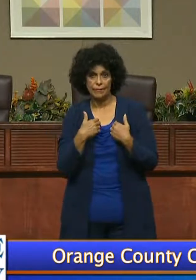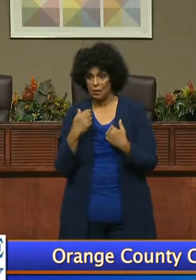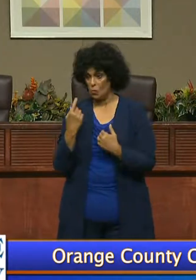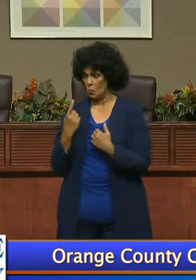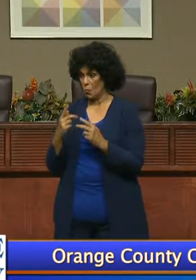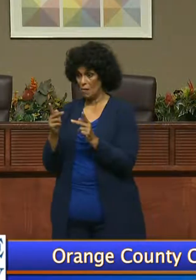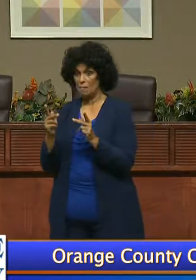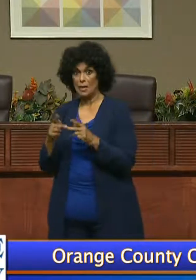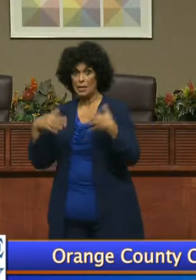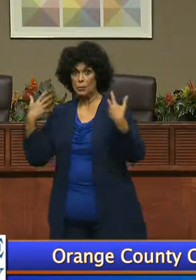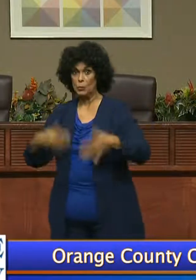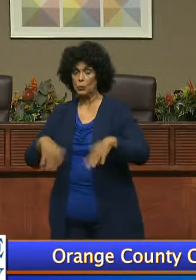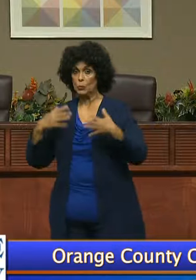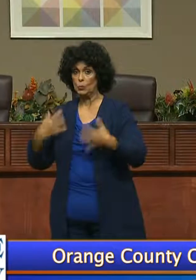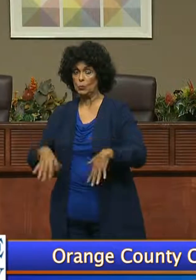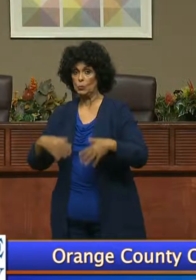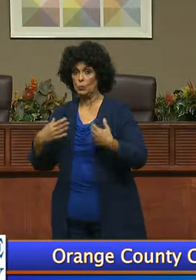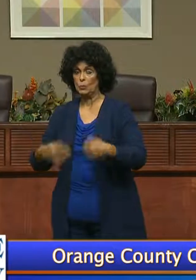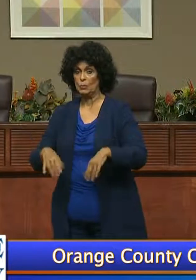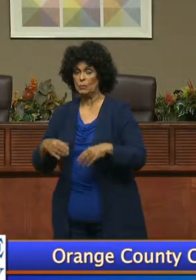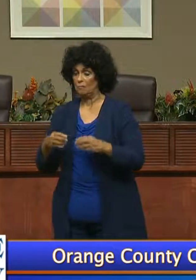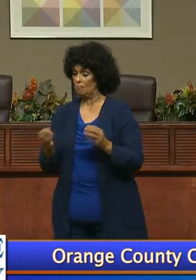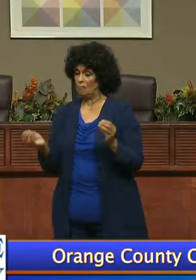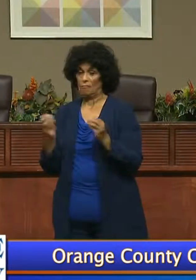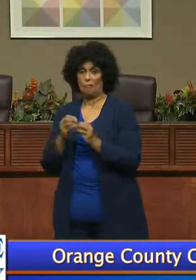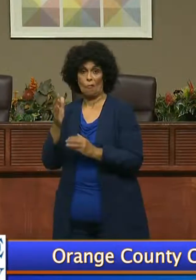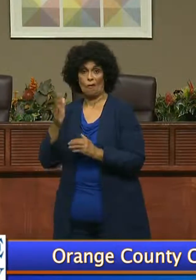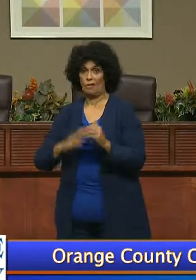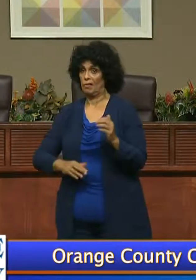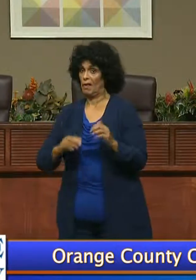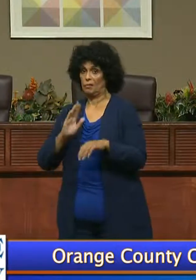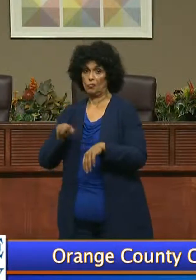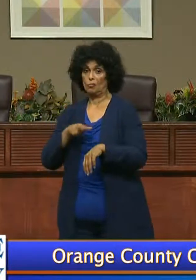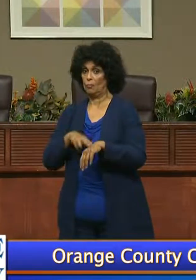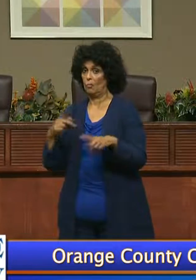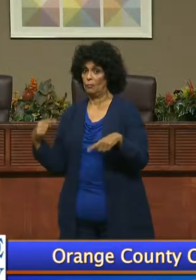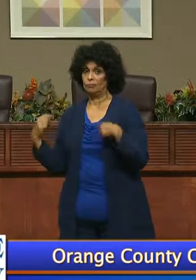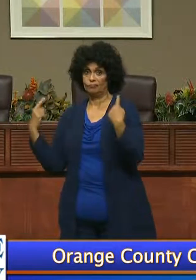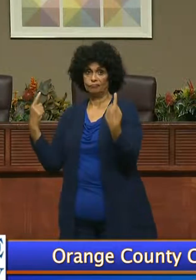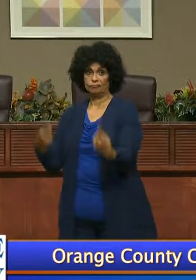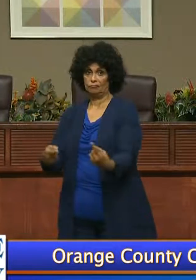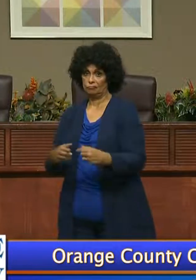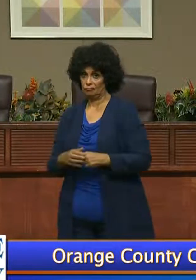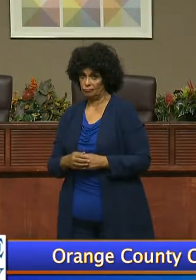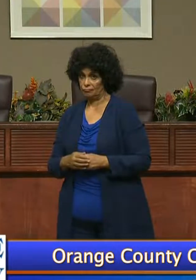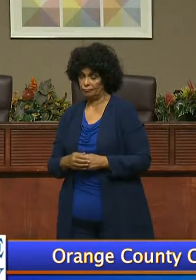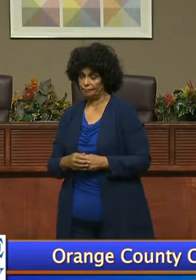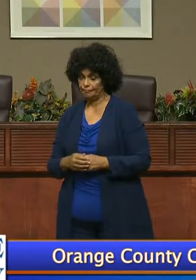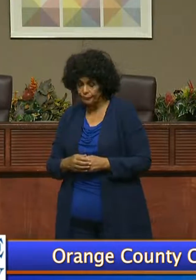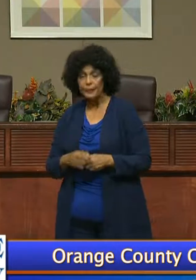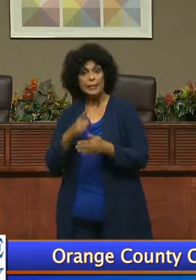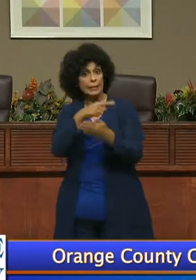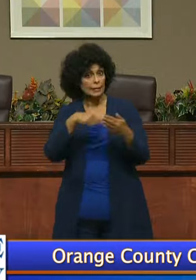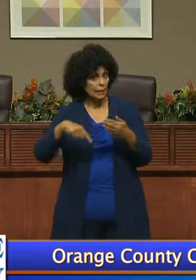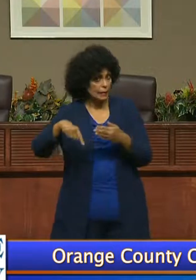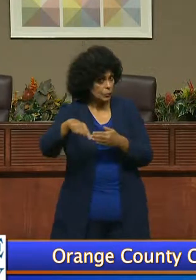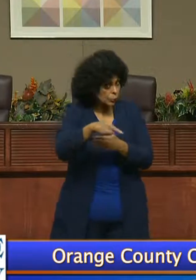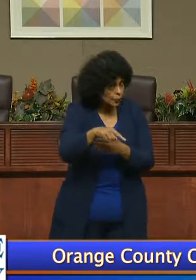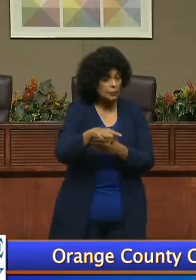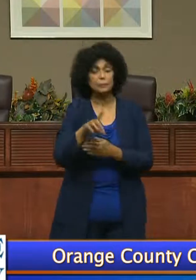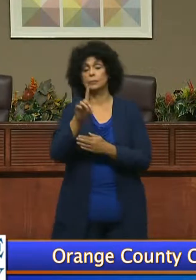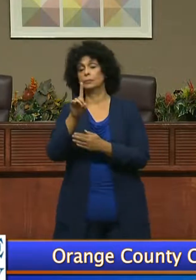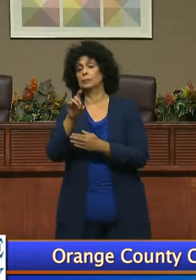Next week, our health services will be at Downey Park, Monday through Thursday,